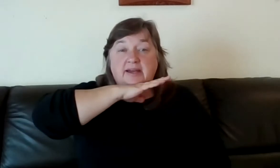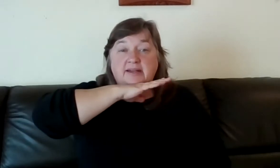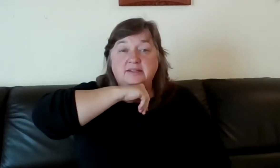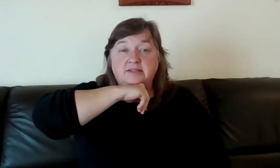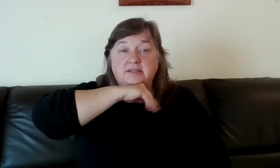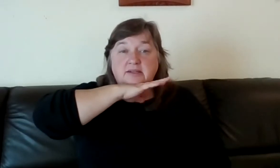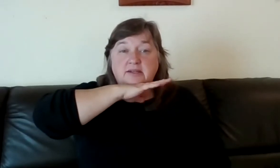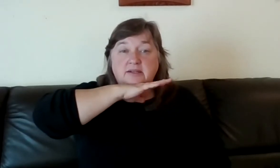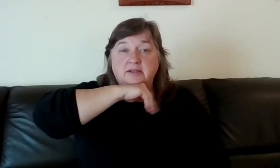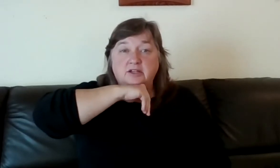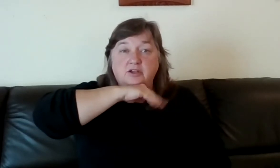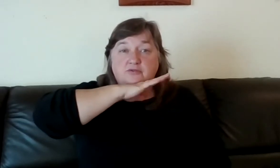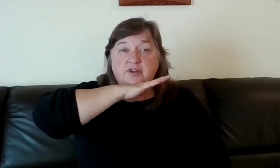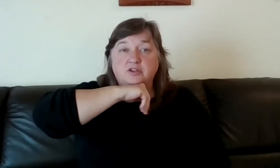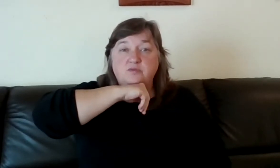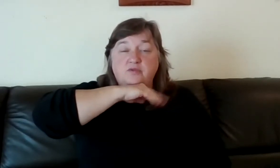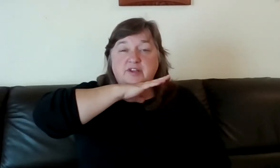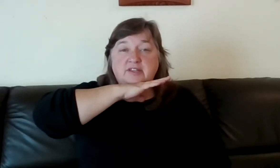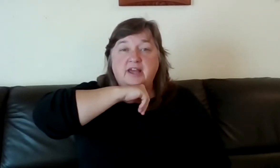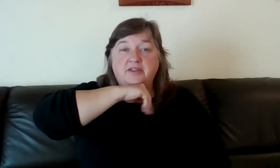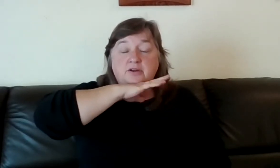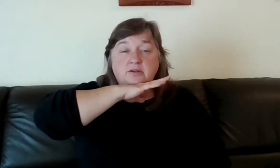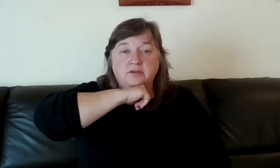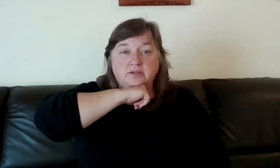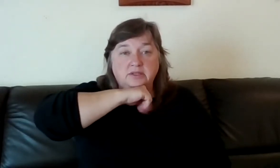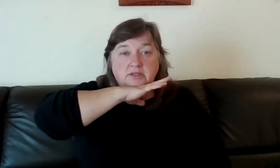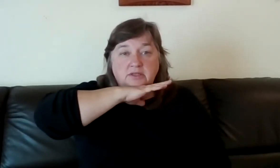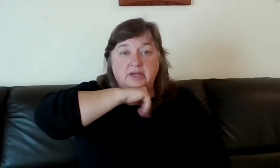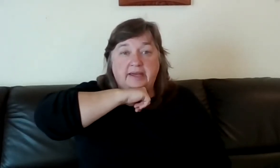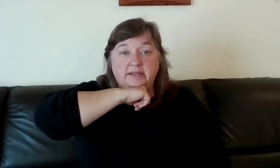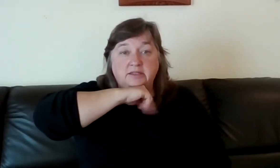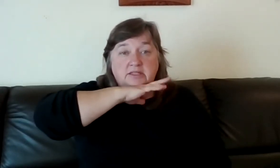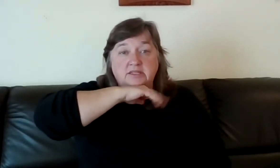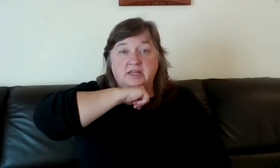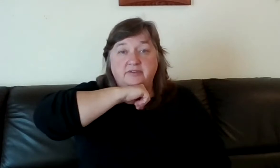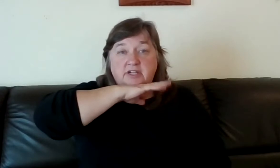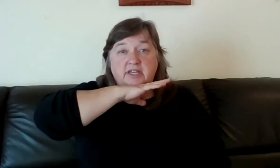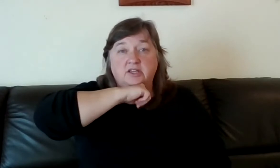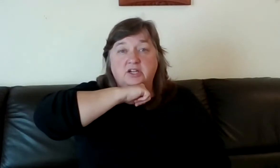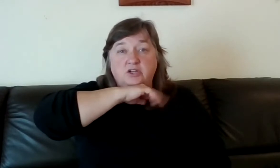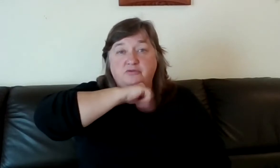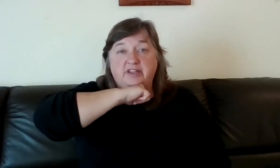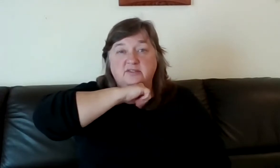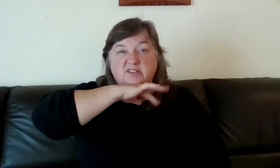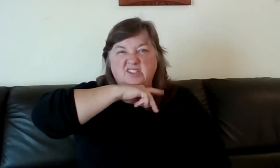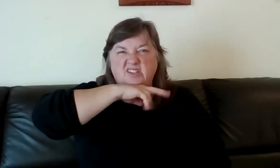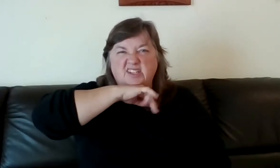has your fingers moving together and doesn't have a yucky look on your face, whereas dirty